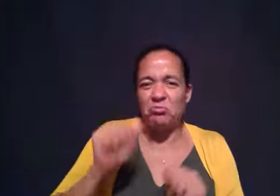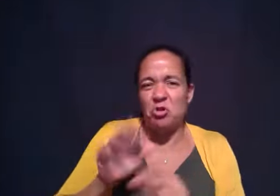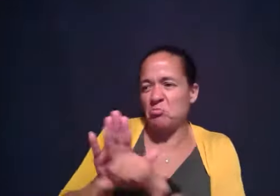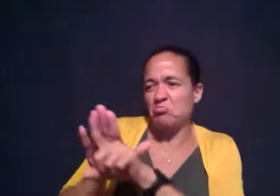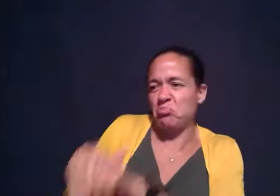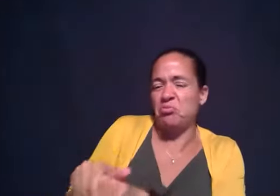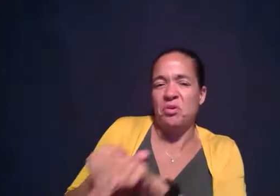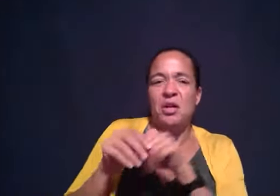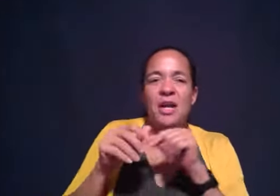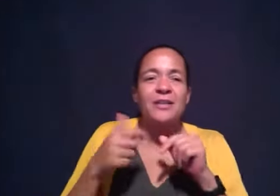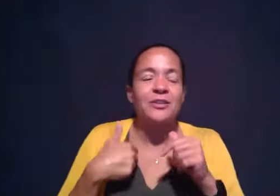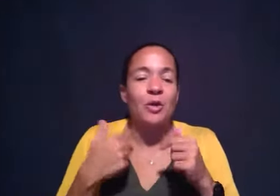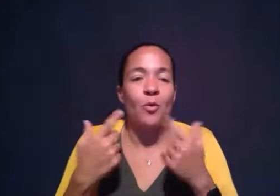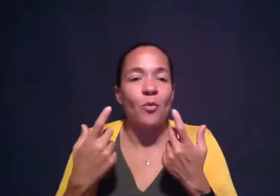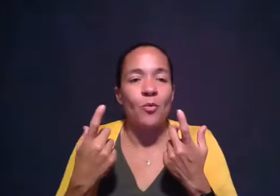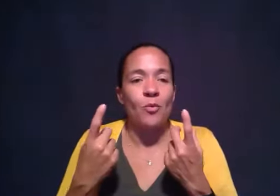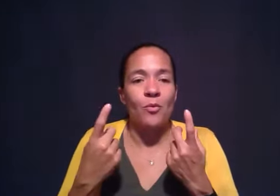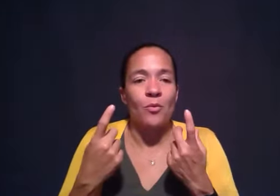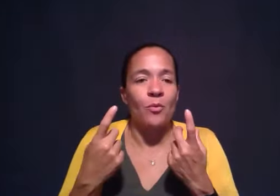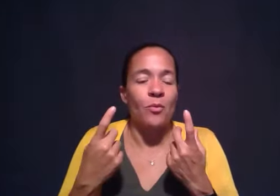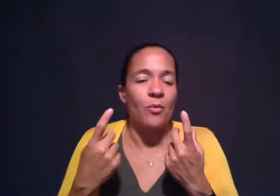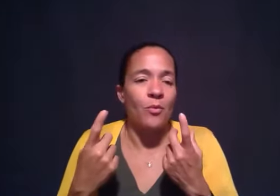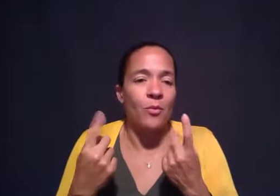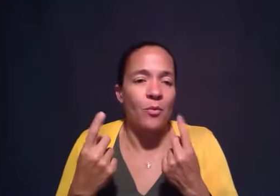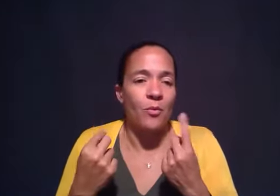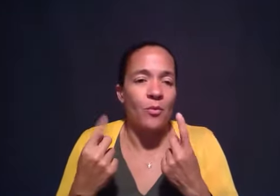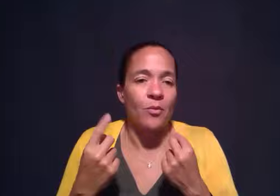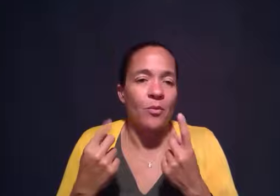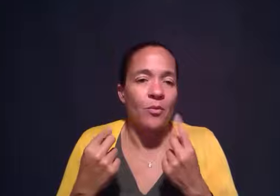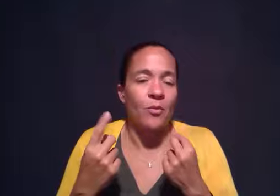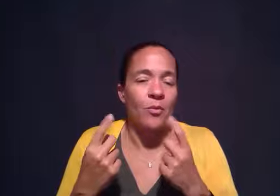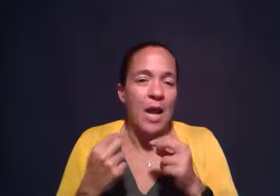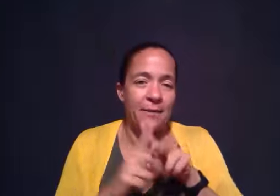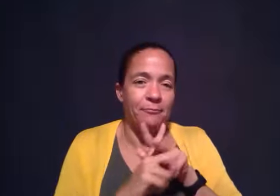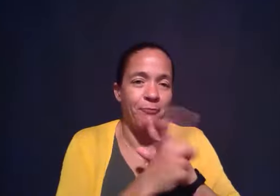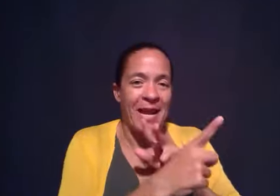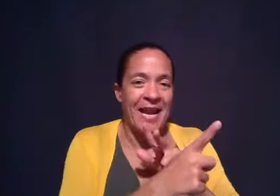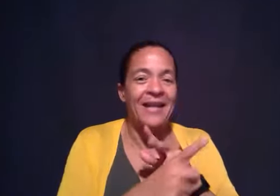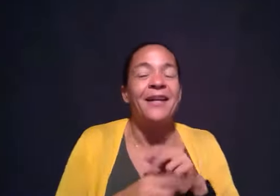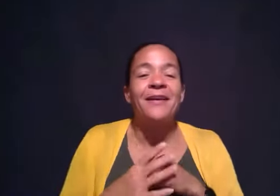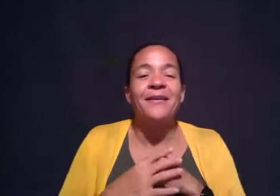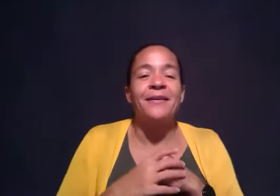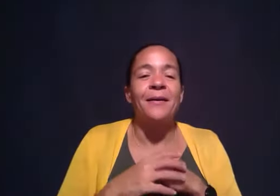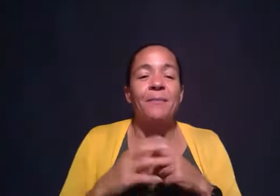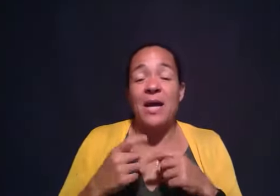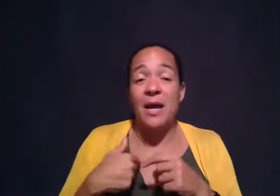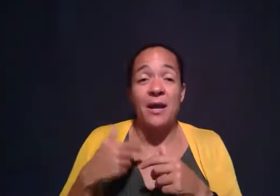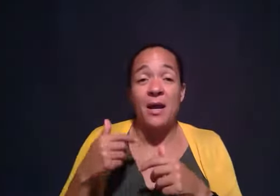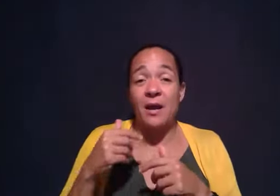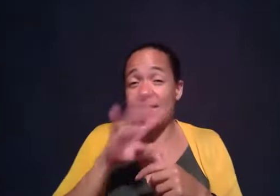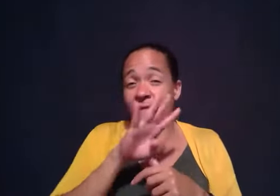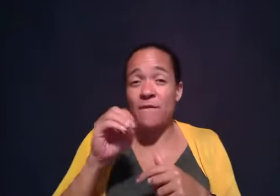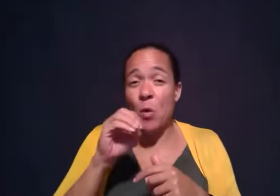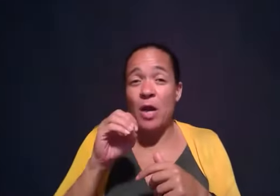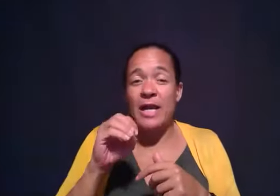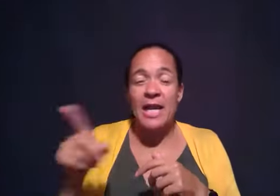ran as fast as I could. And but right around the time I turned 40, he showed back up in my life on social media,